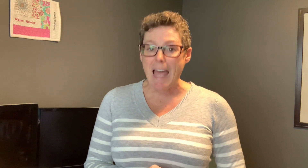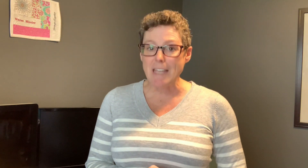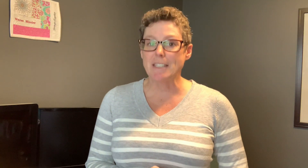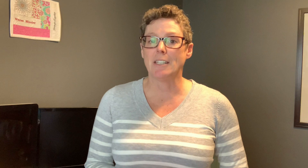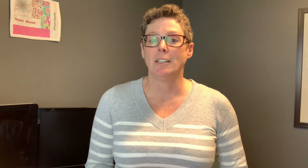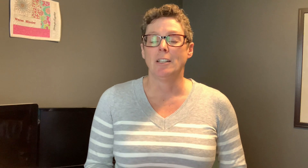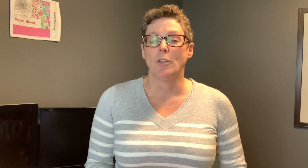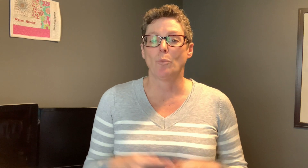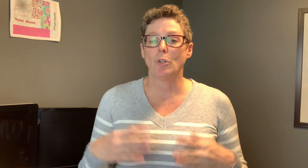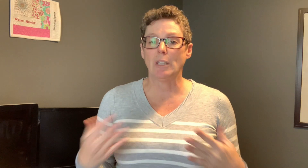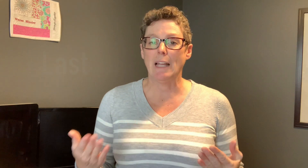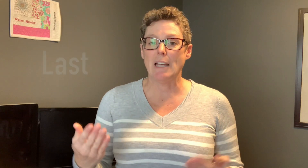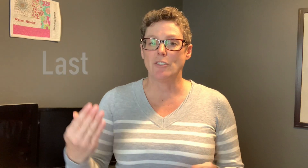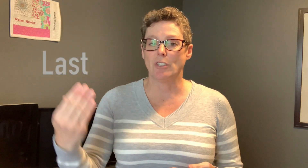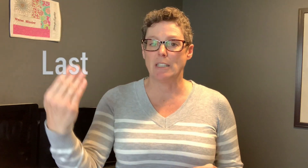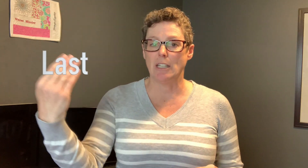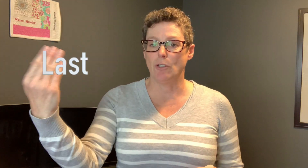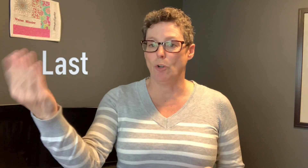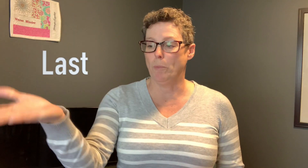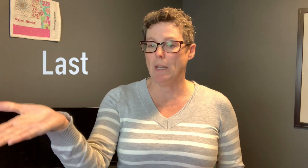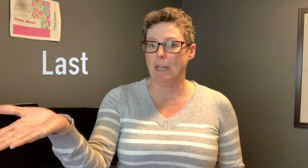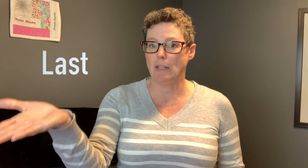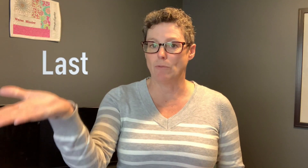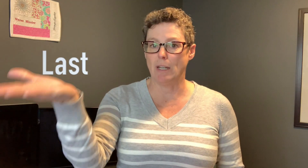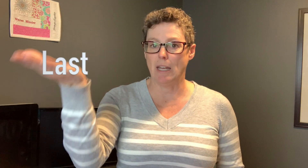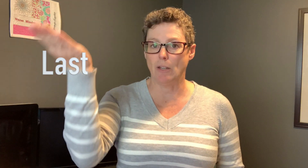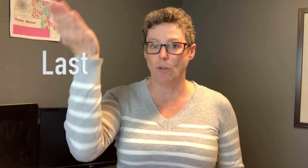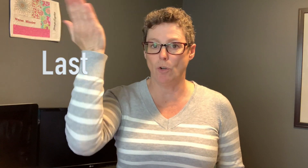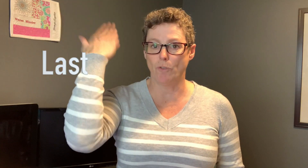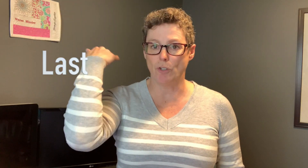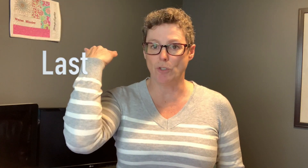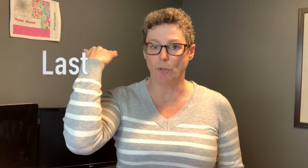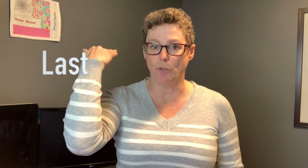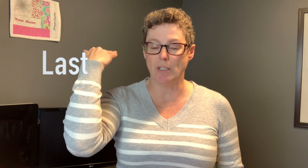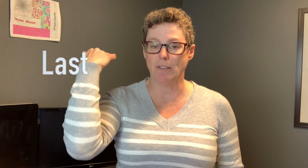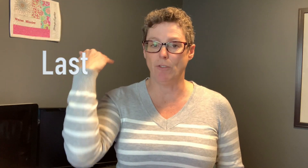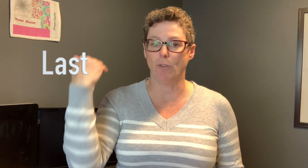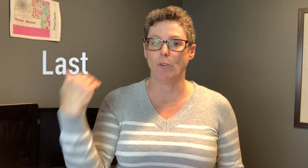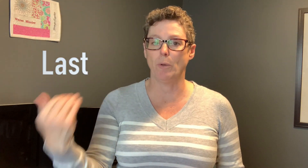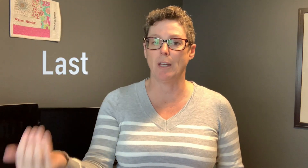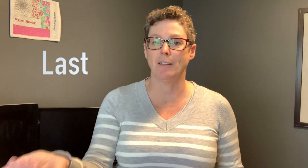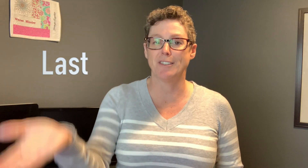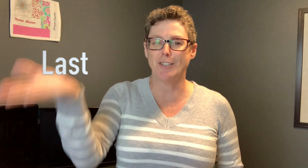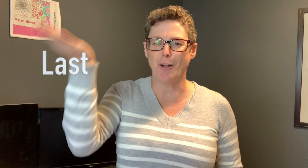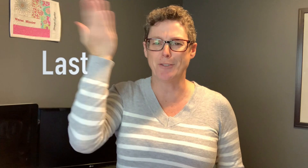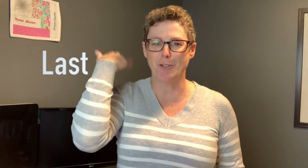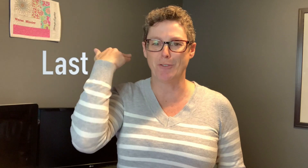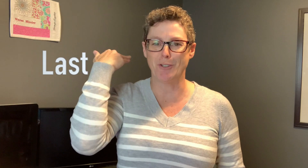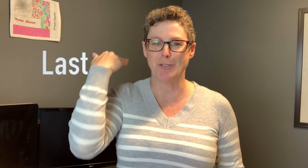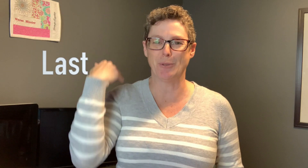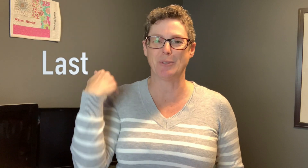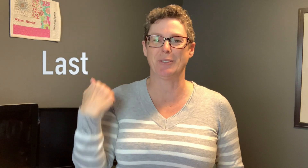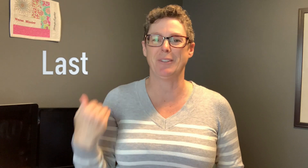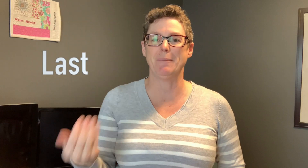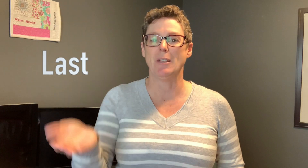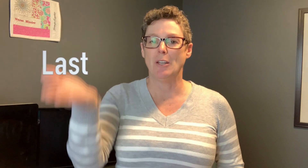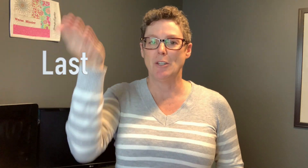last, the word last, you're going to take your open hand, right hand over your shoulder, as if you're throwing salt over your shoulder, right? So